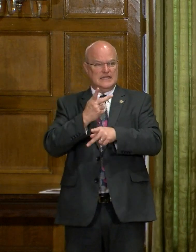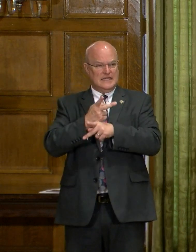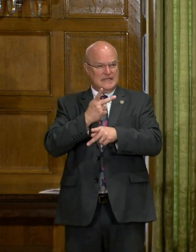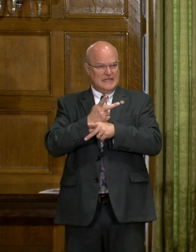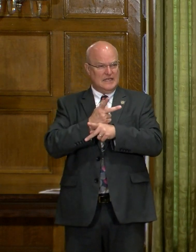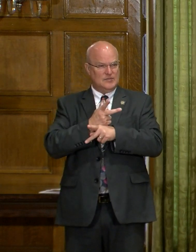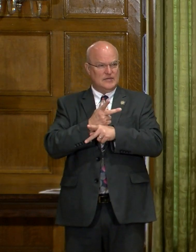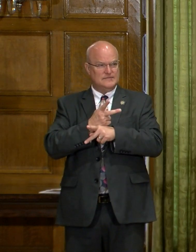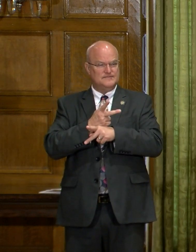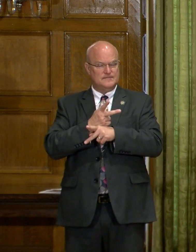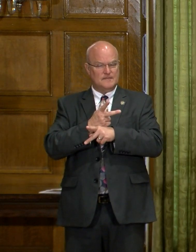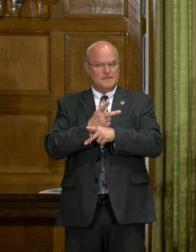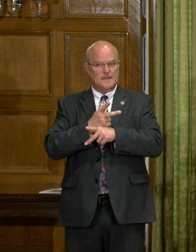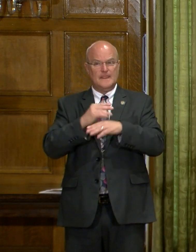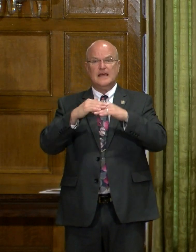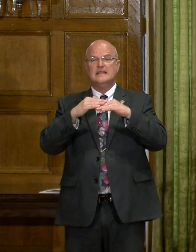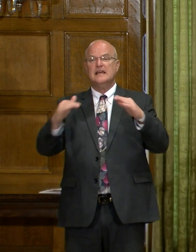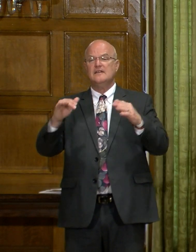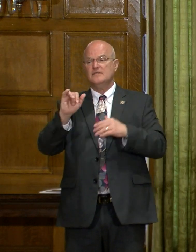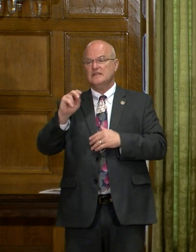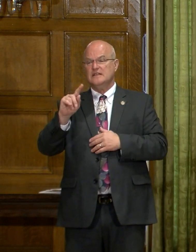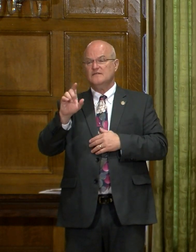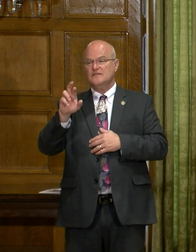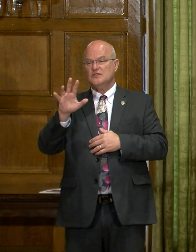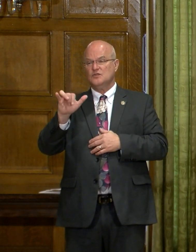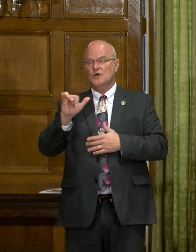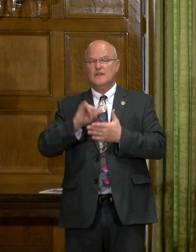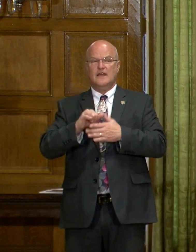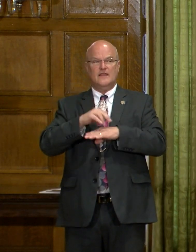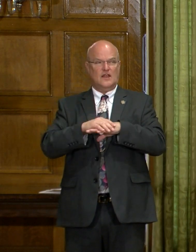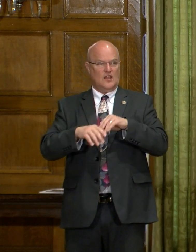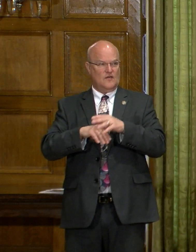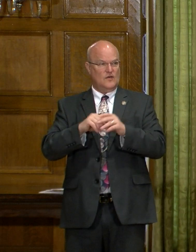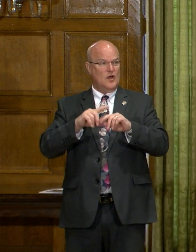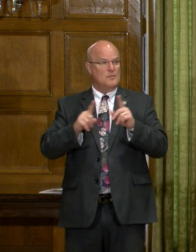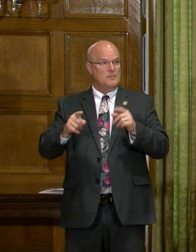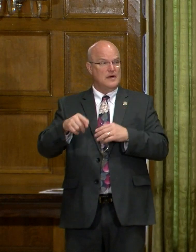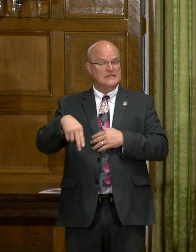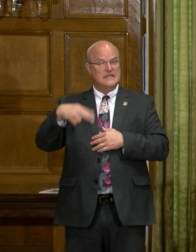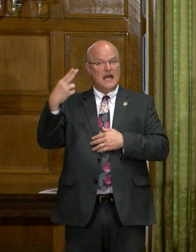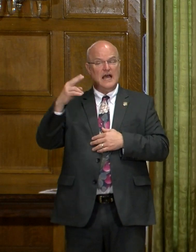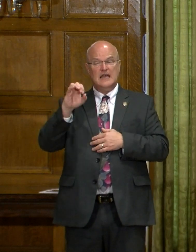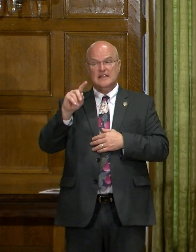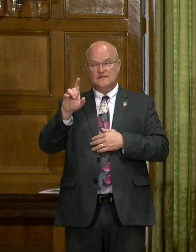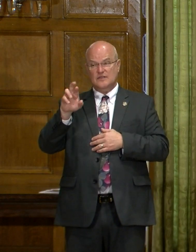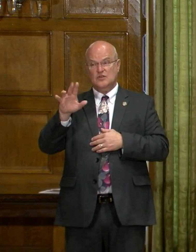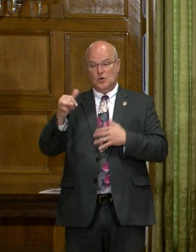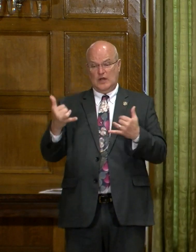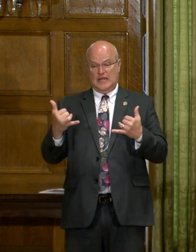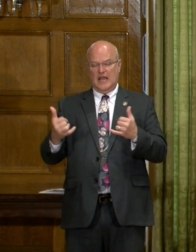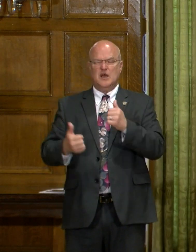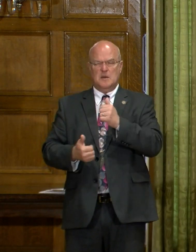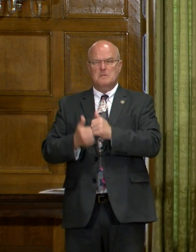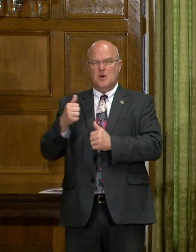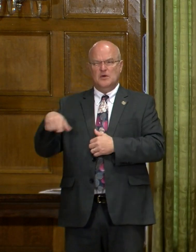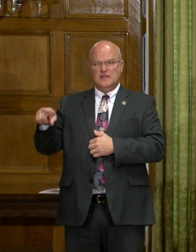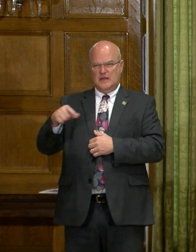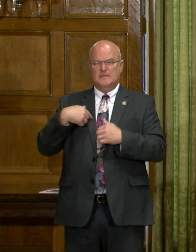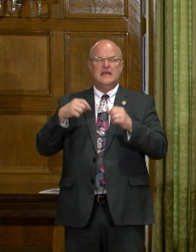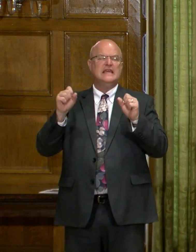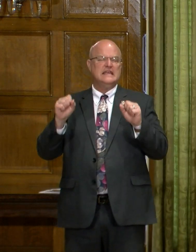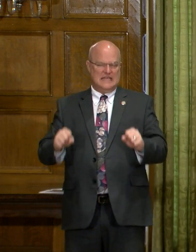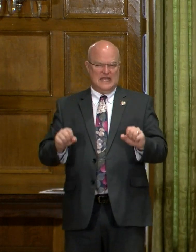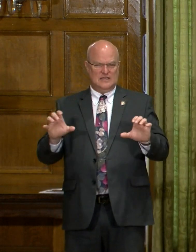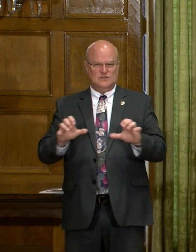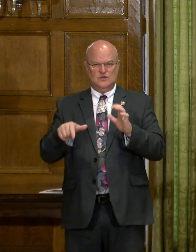a level of inventory that they're comfortable with. But it's a high inventory now in most of them that they